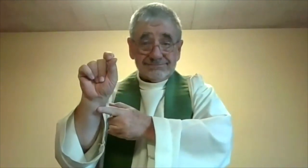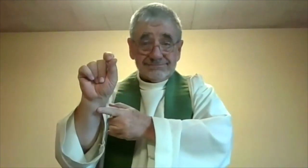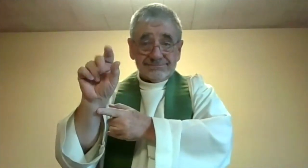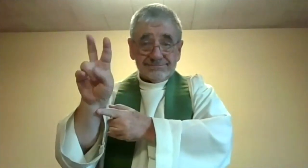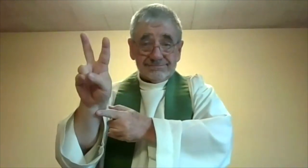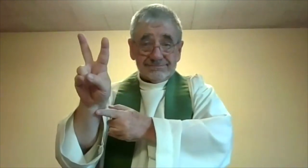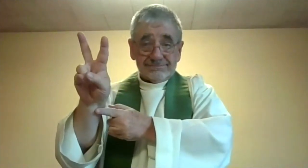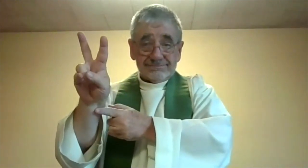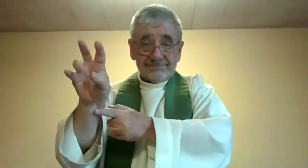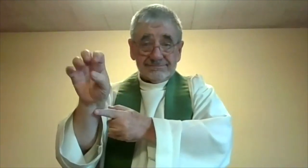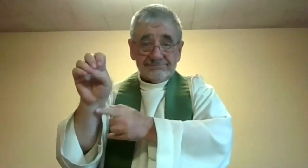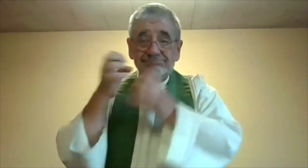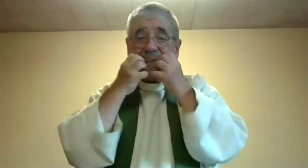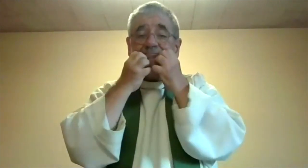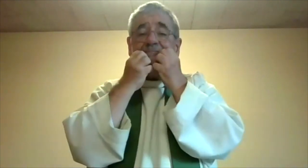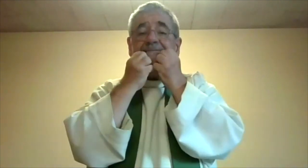love